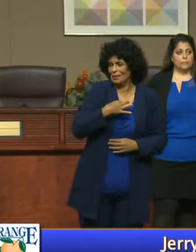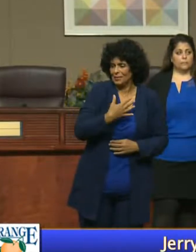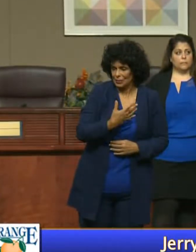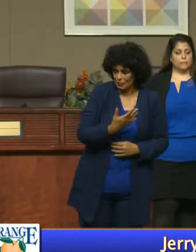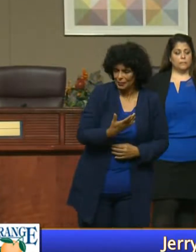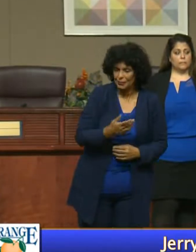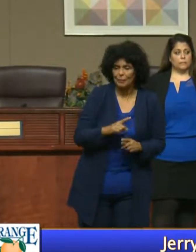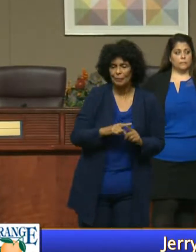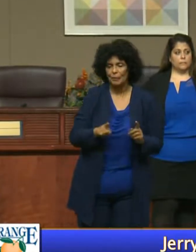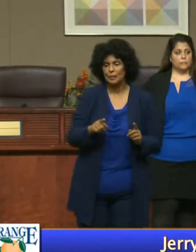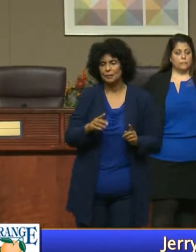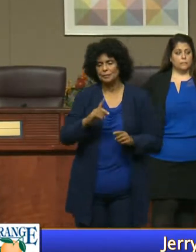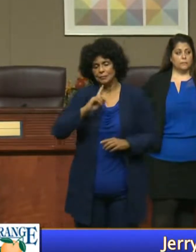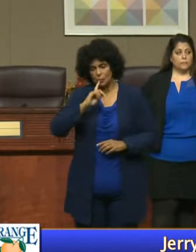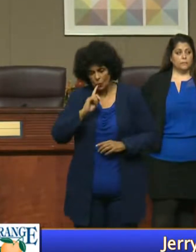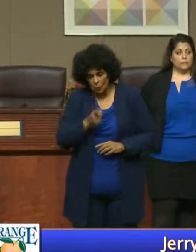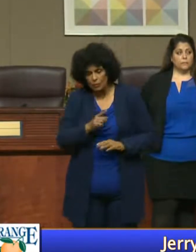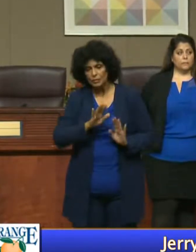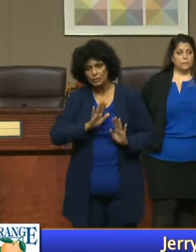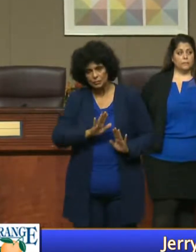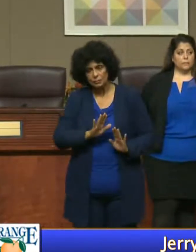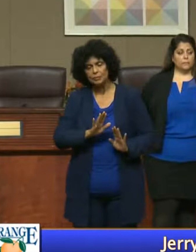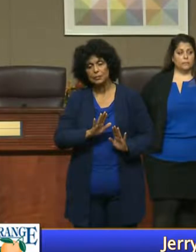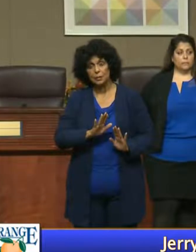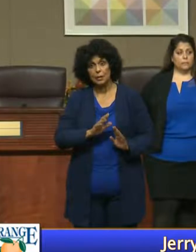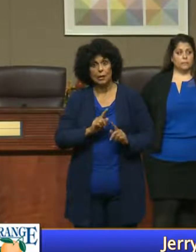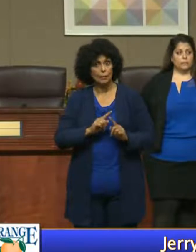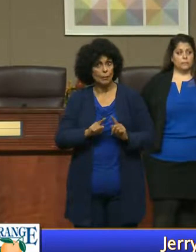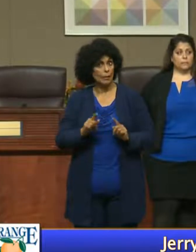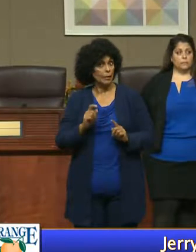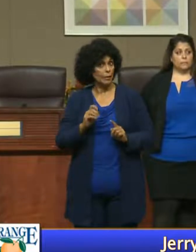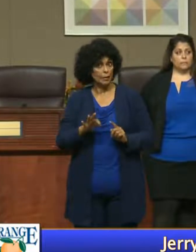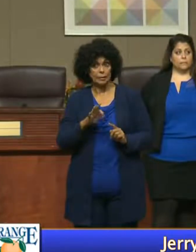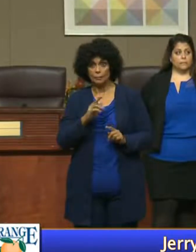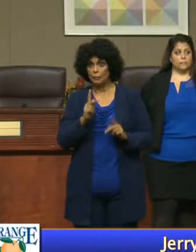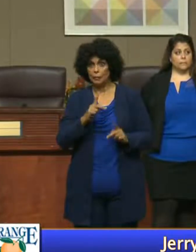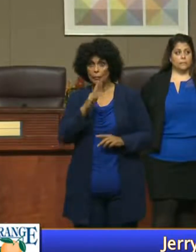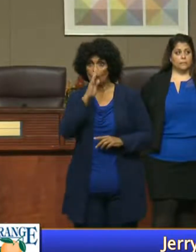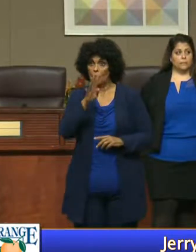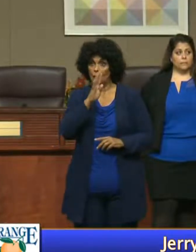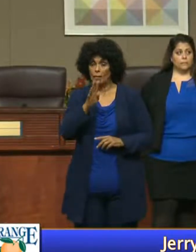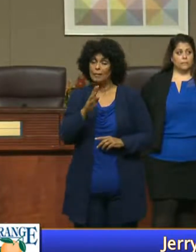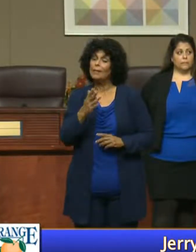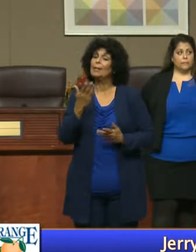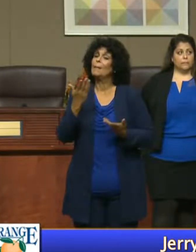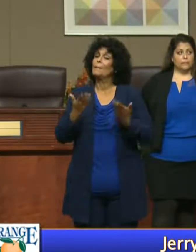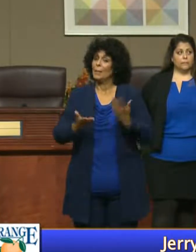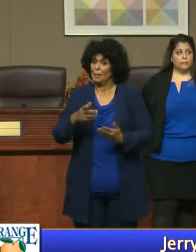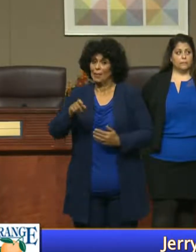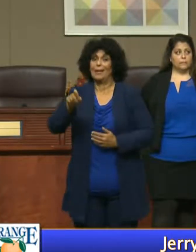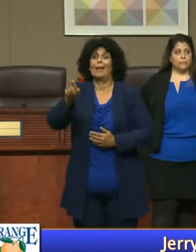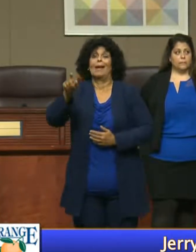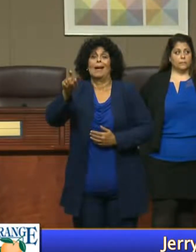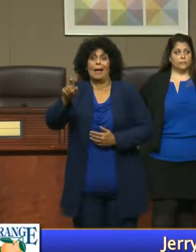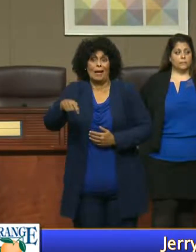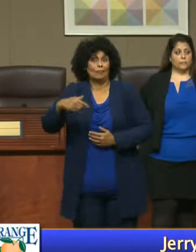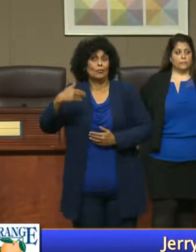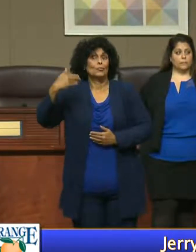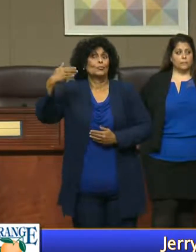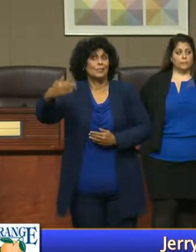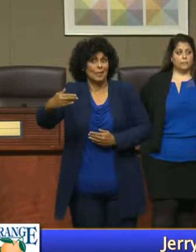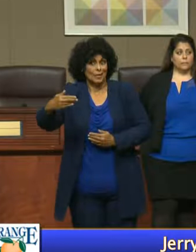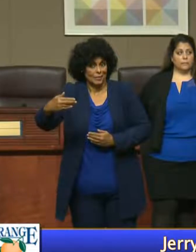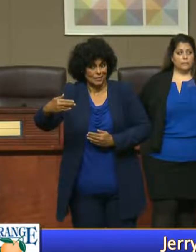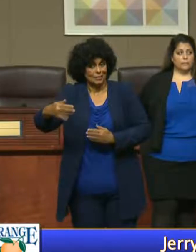could be to add additional penalties for failure to wear the mask and follow